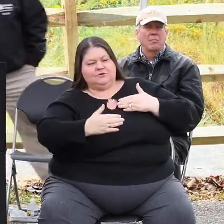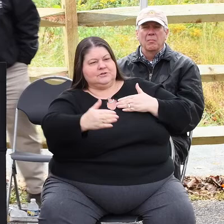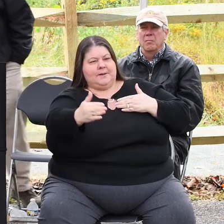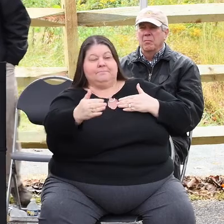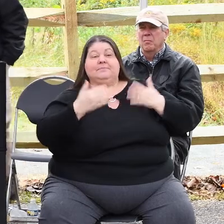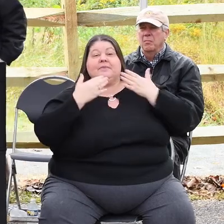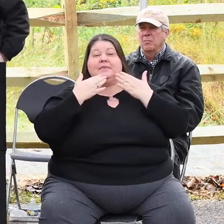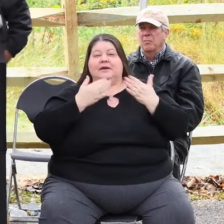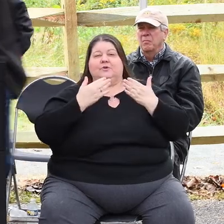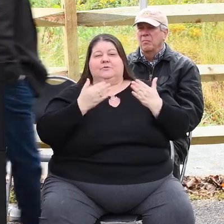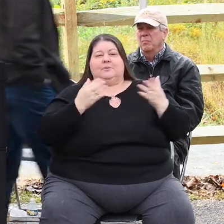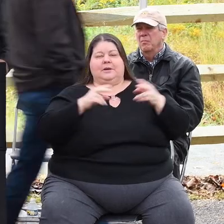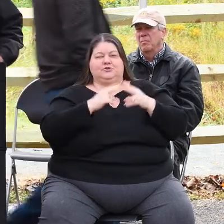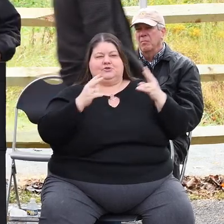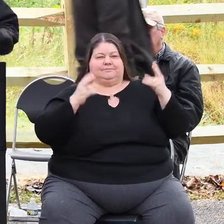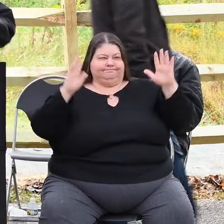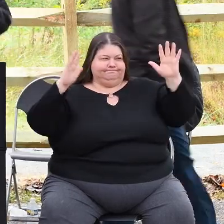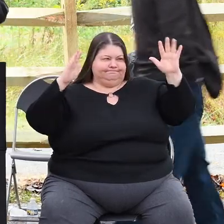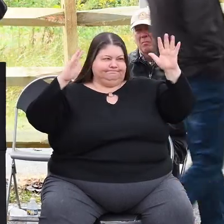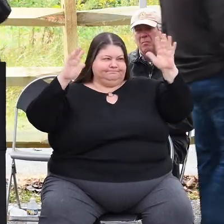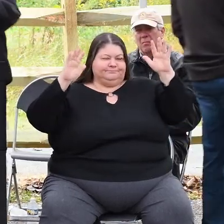much.